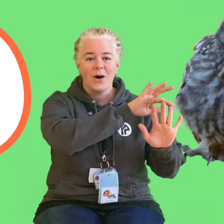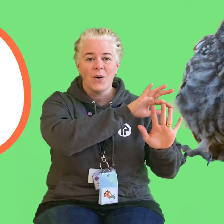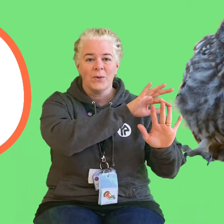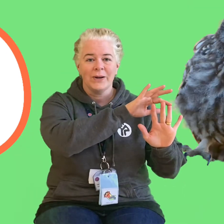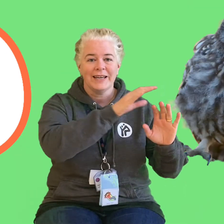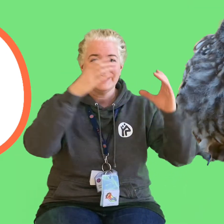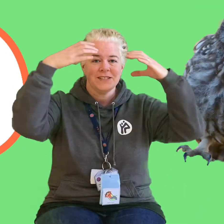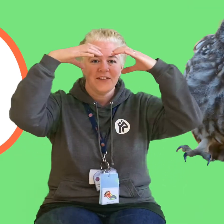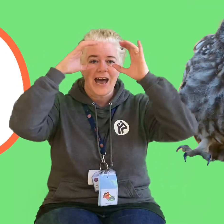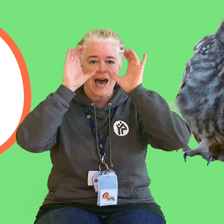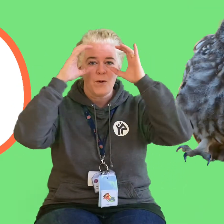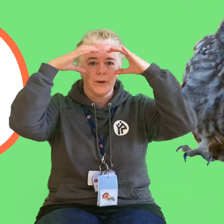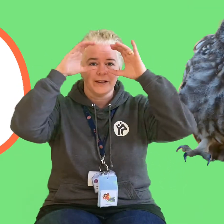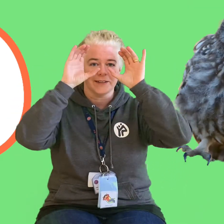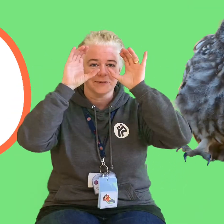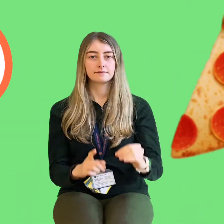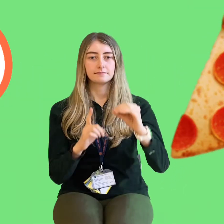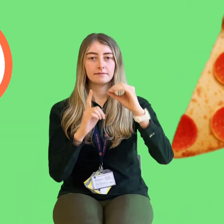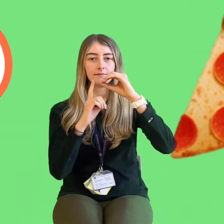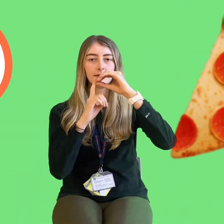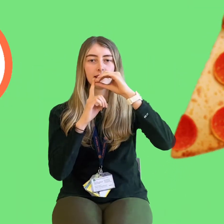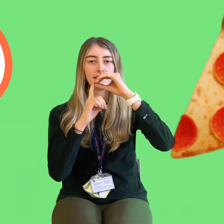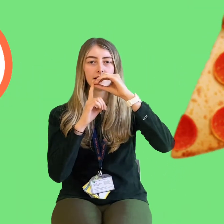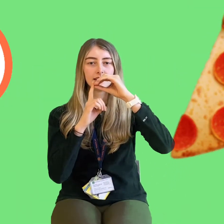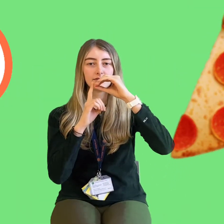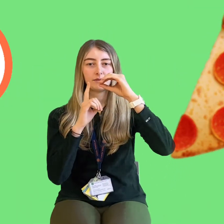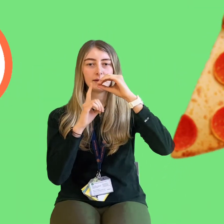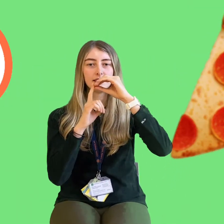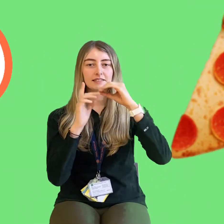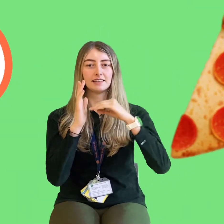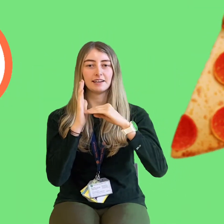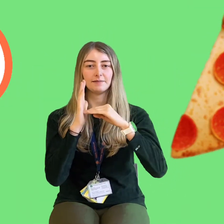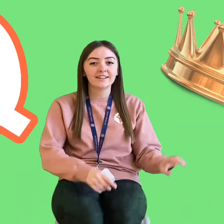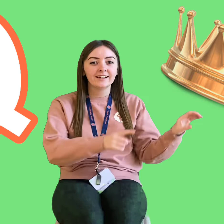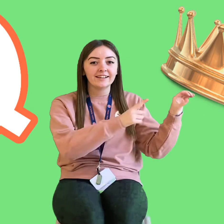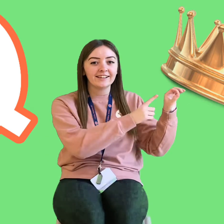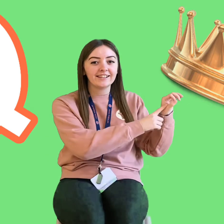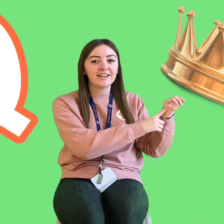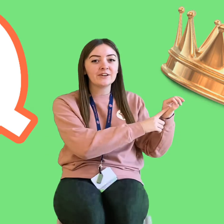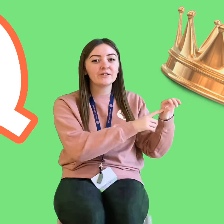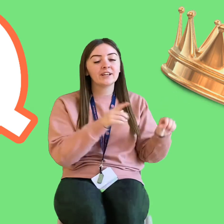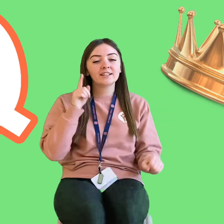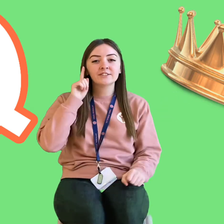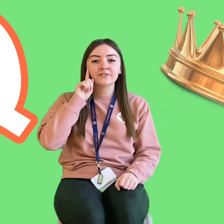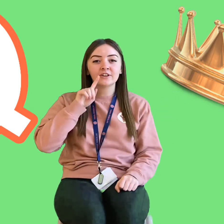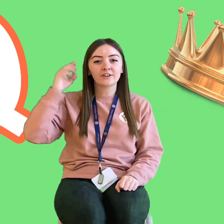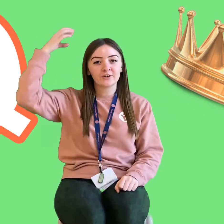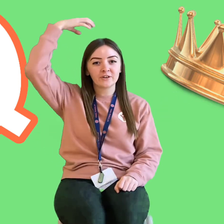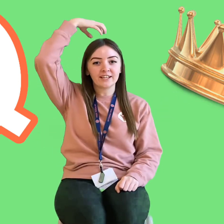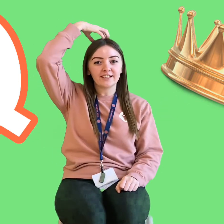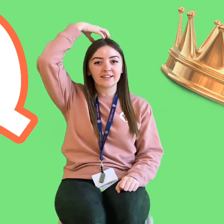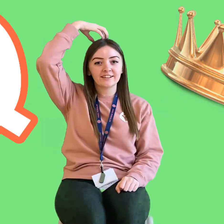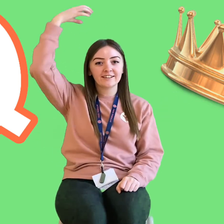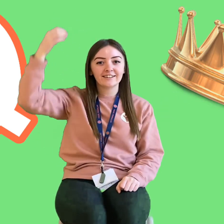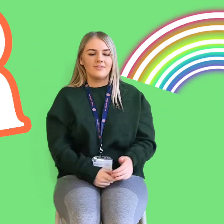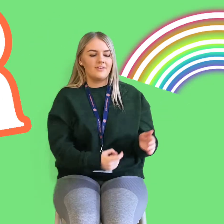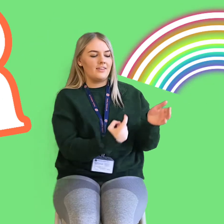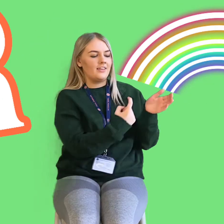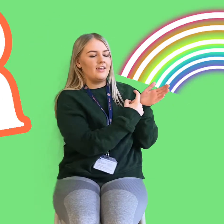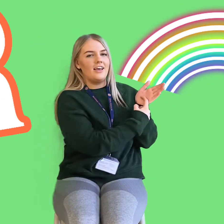O is for owl. P is for pizza. Q is for queen. R